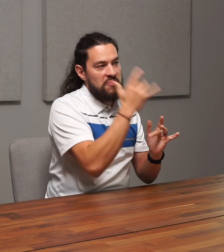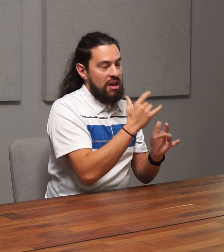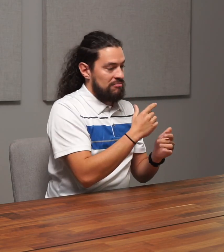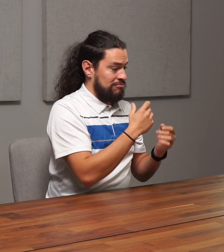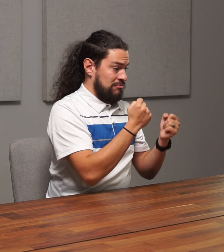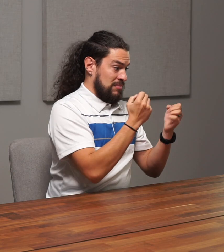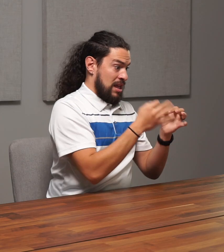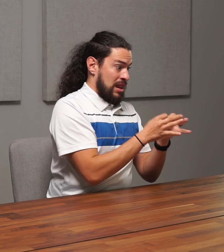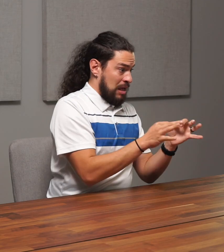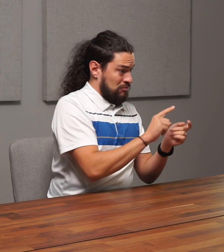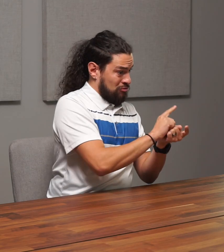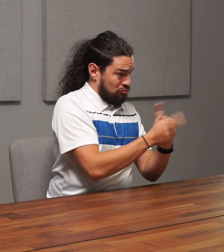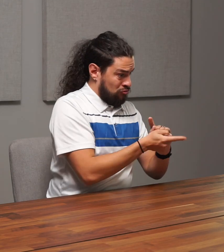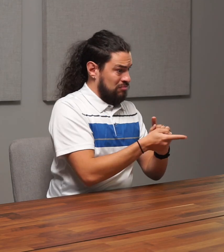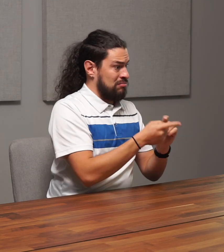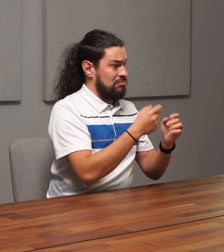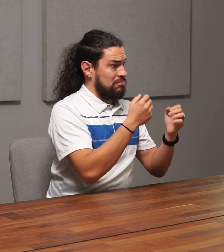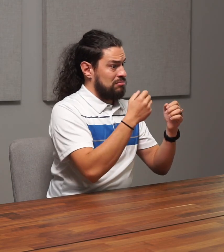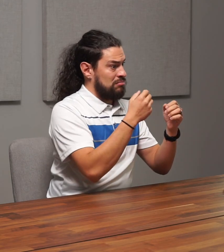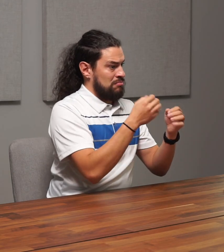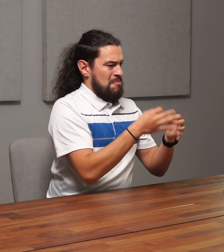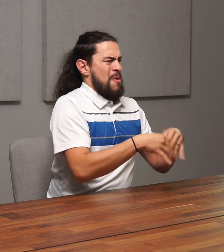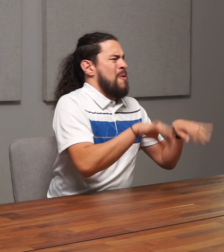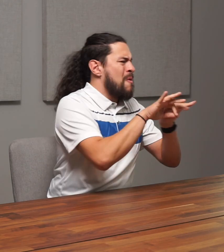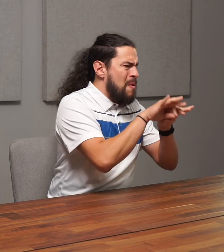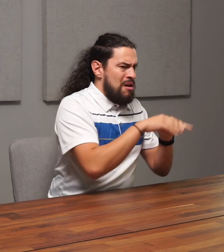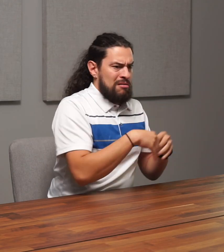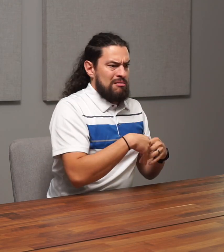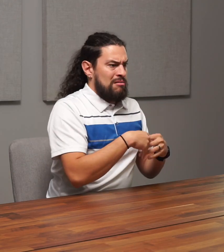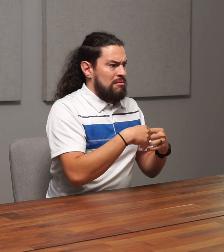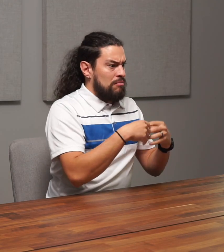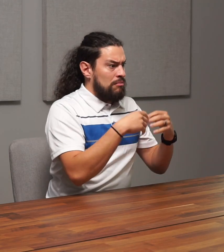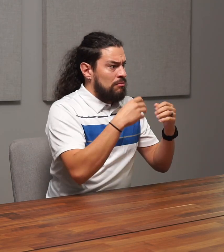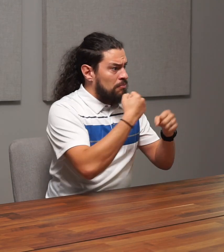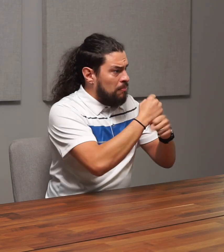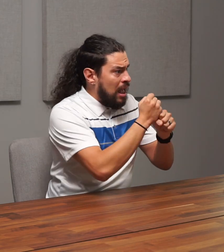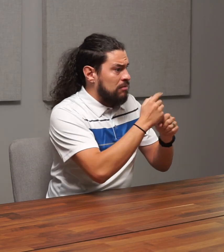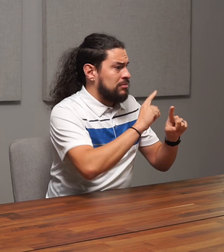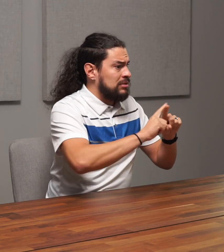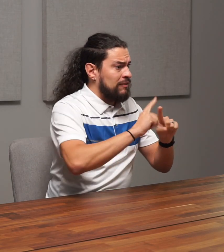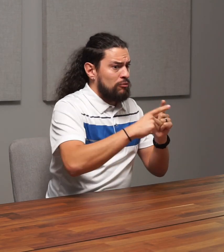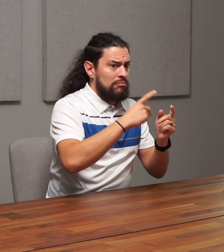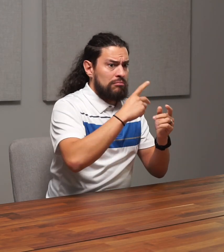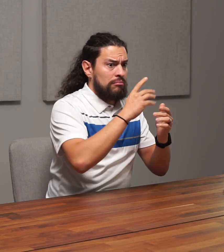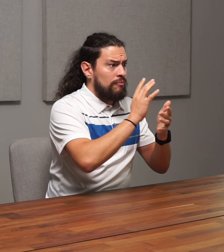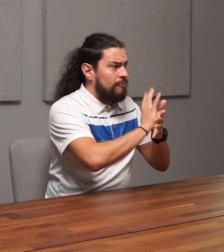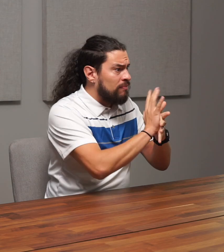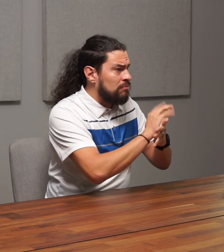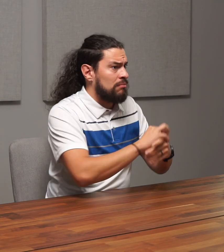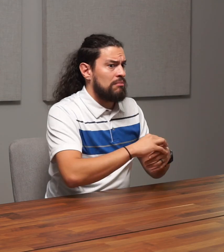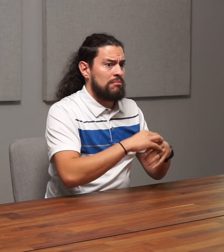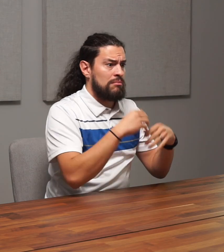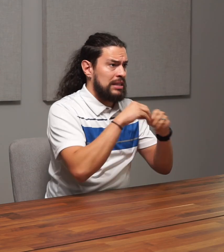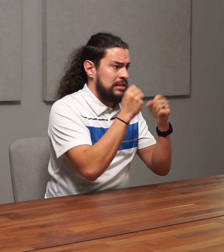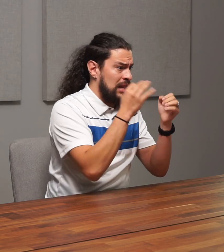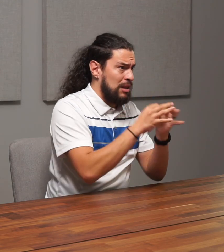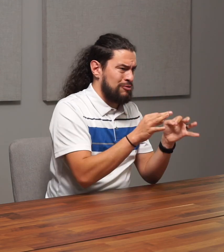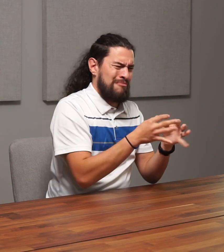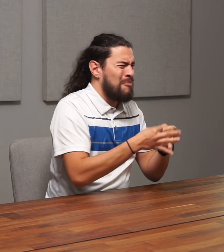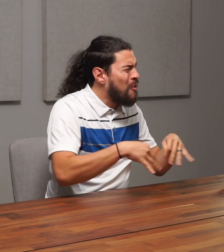sad that is so translating the bible into american sign language is very important and other signed languages as well for